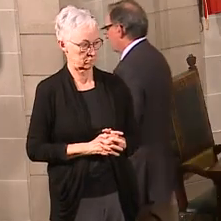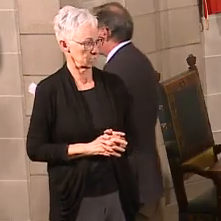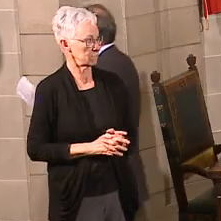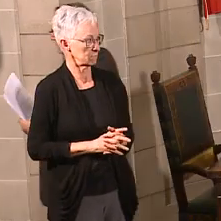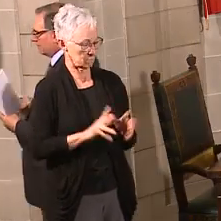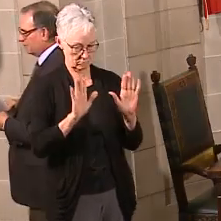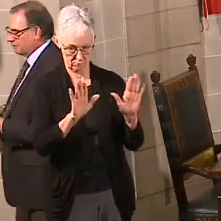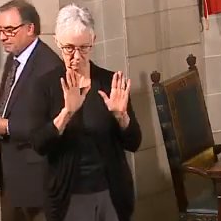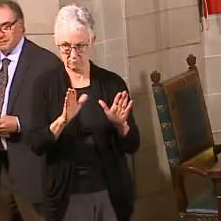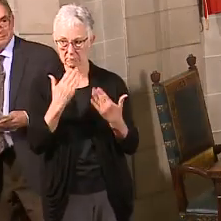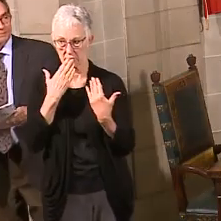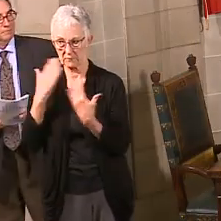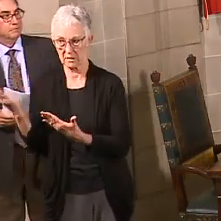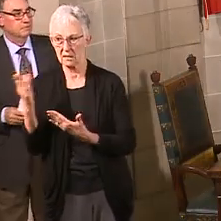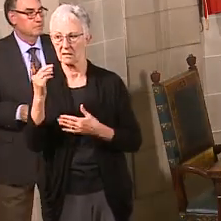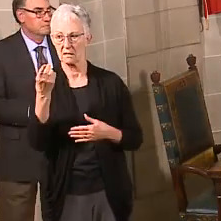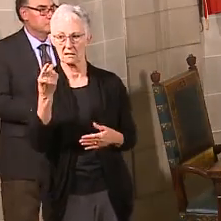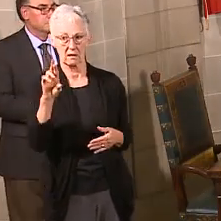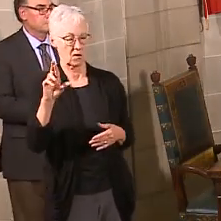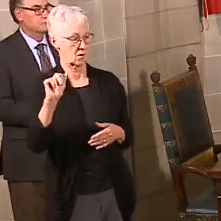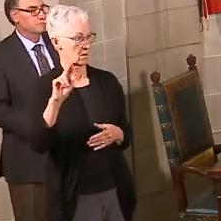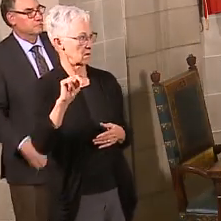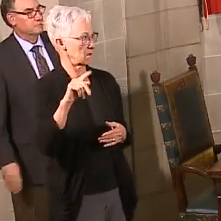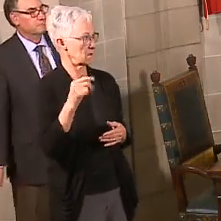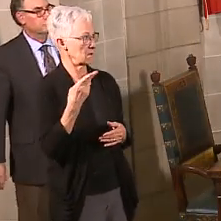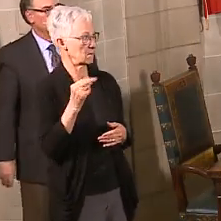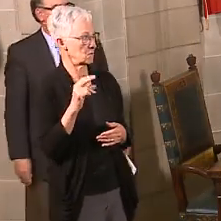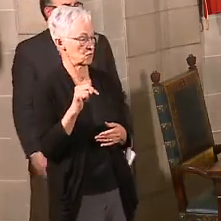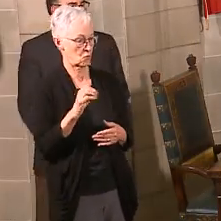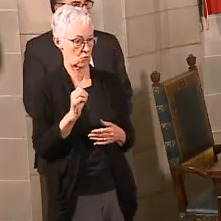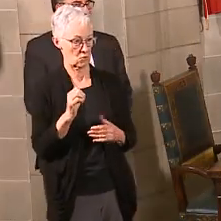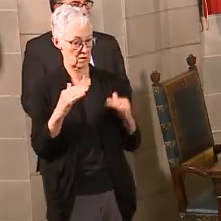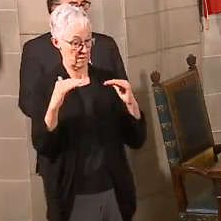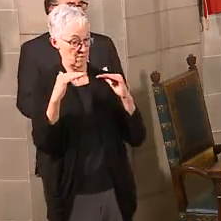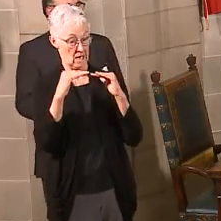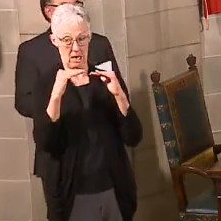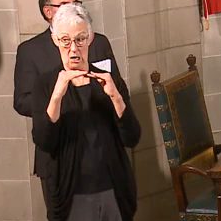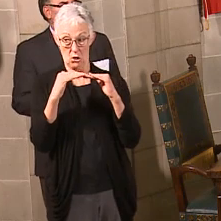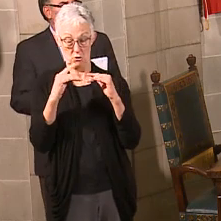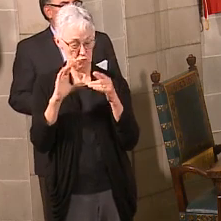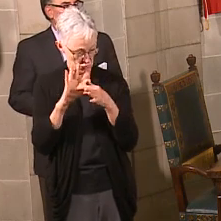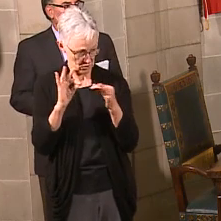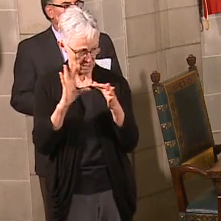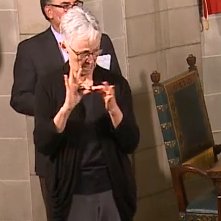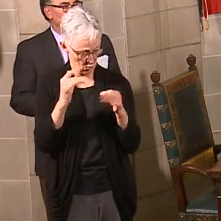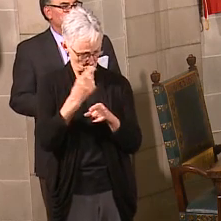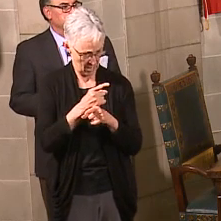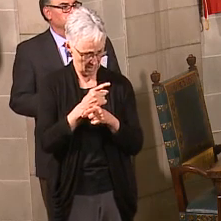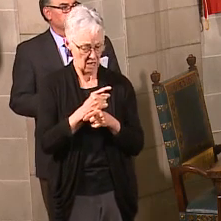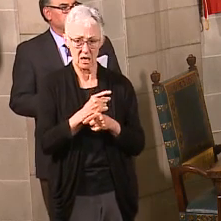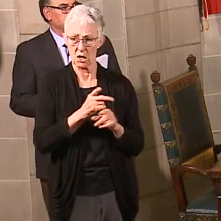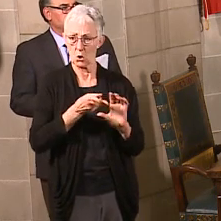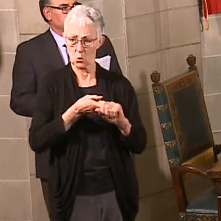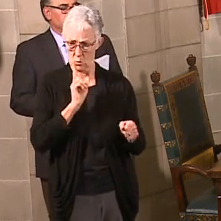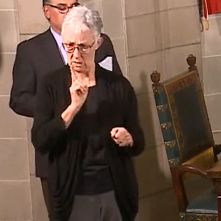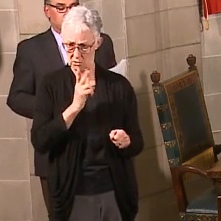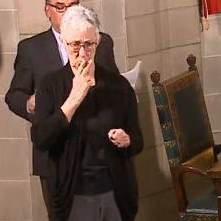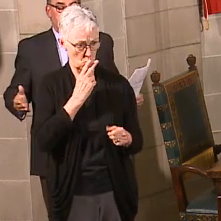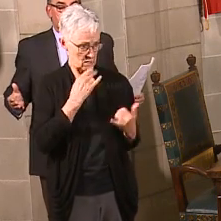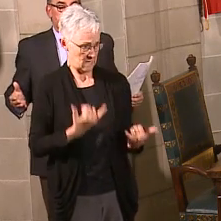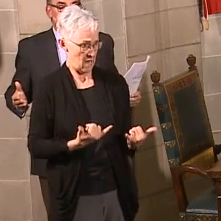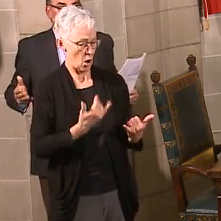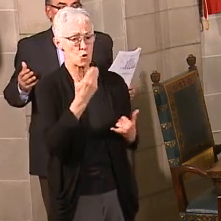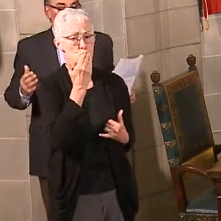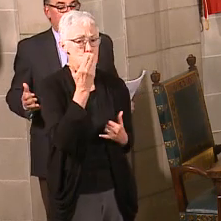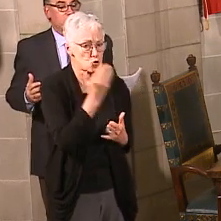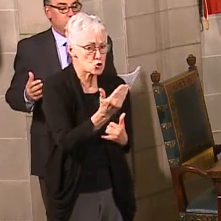Great. Thank you very much, Dr. Antone. So it's fair to say then that during this pandemic, quitting smoking right now would be a good thing, right?